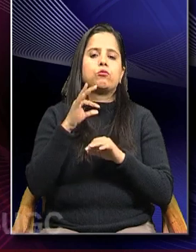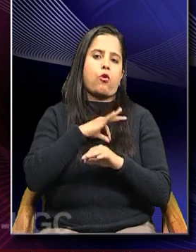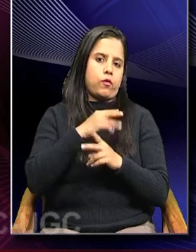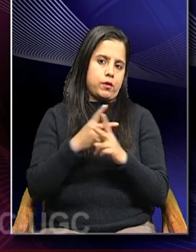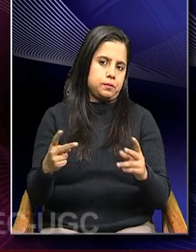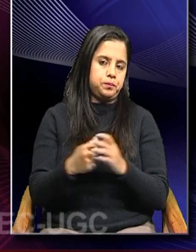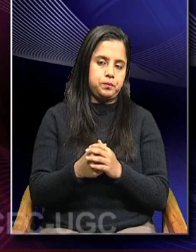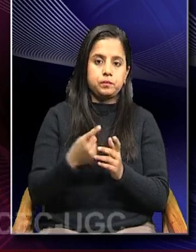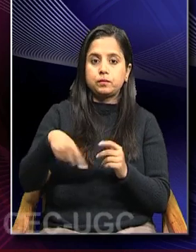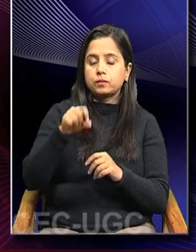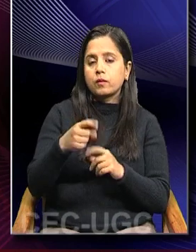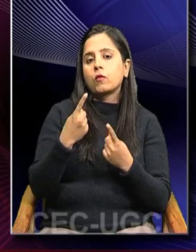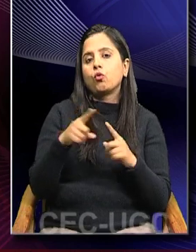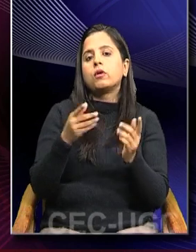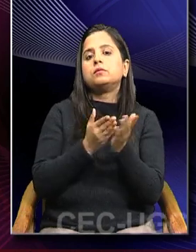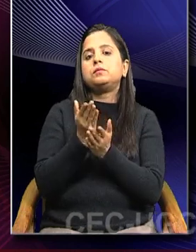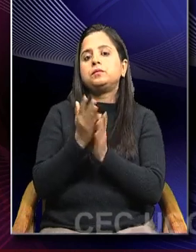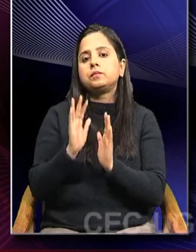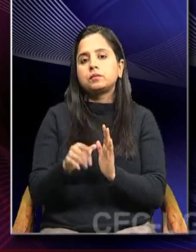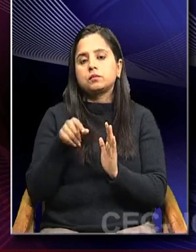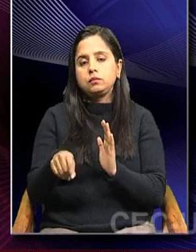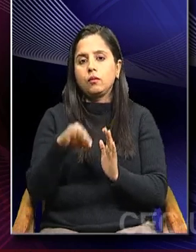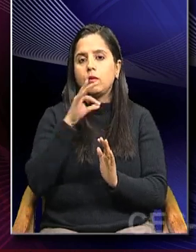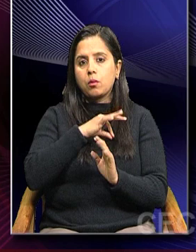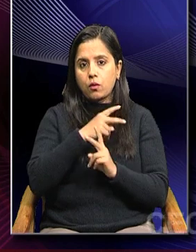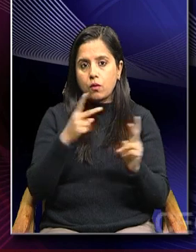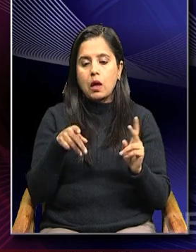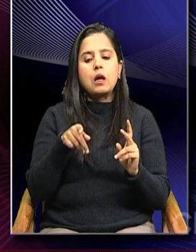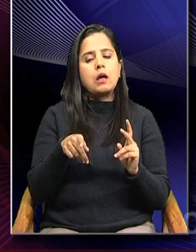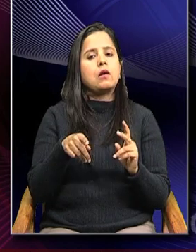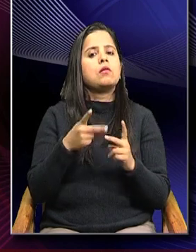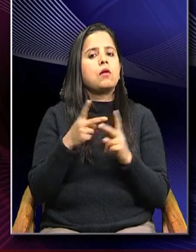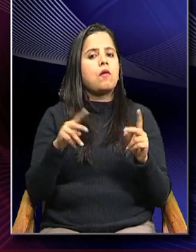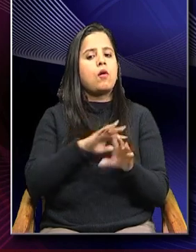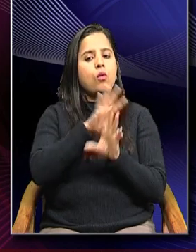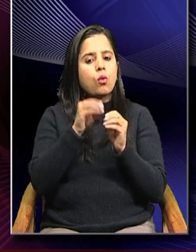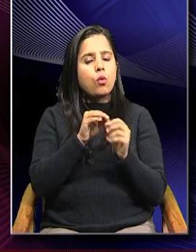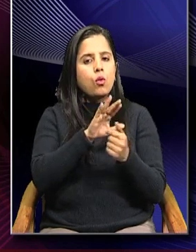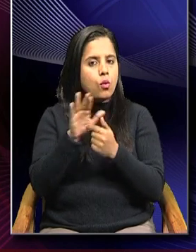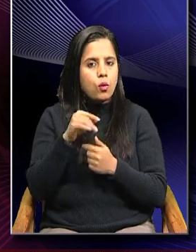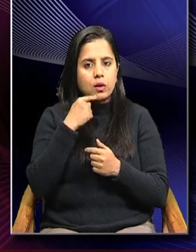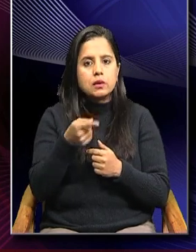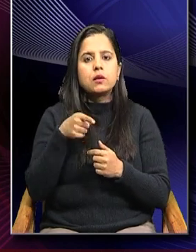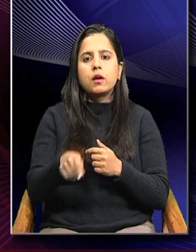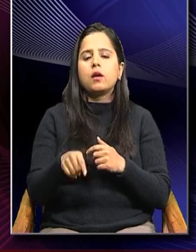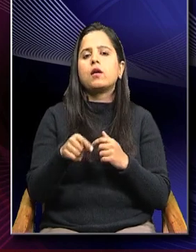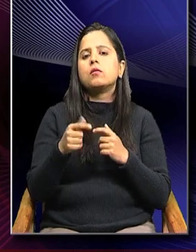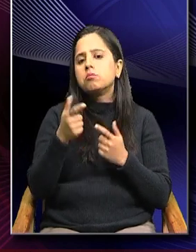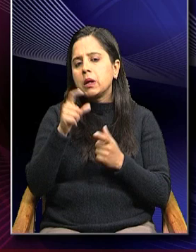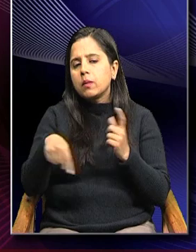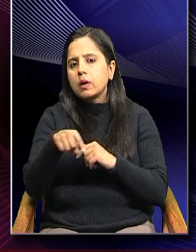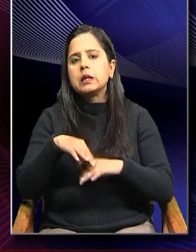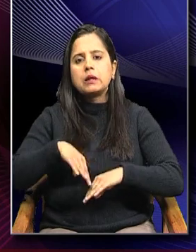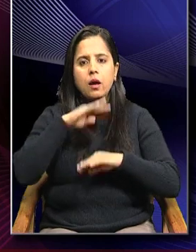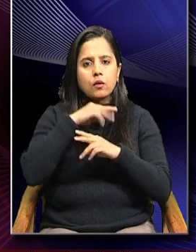So, that can be the right way of putting profit behind this point of customer satisfaction.